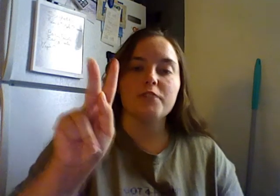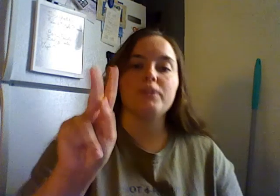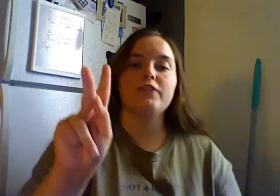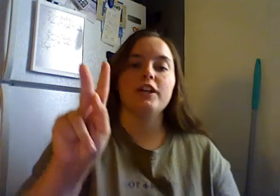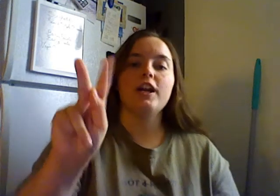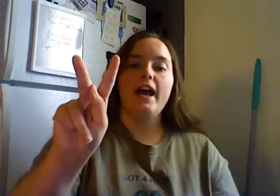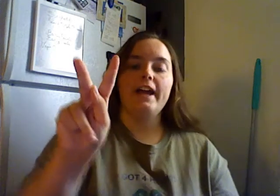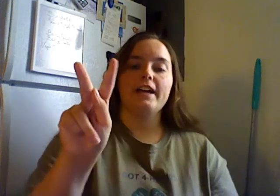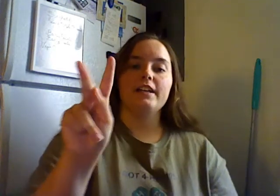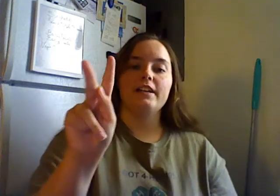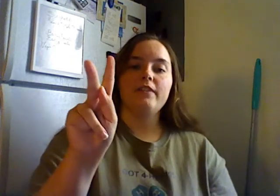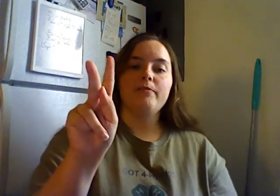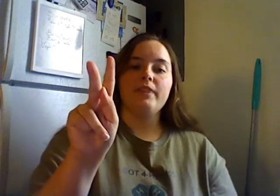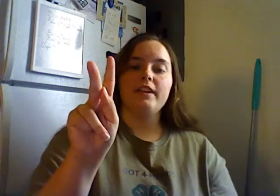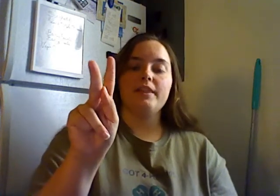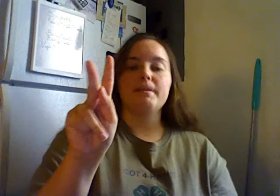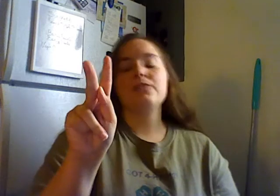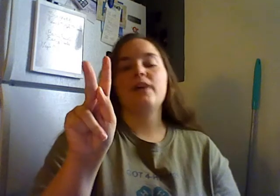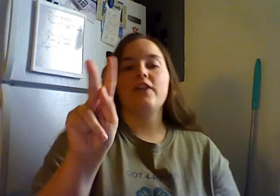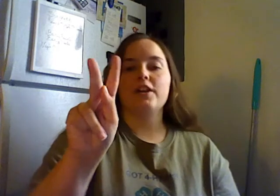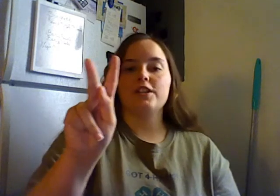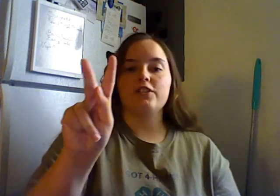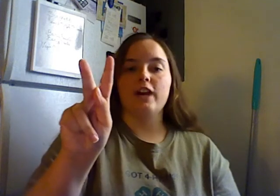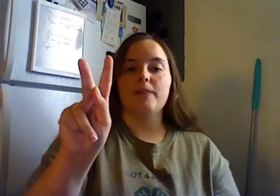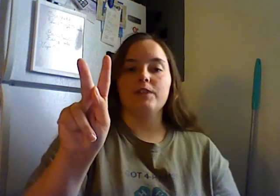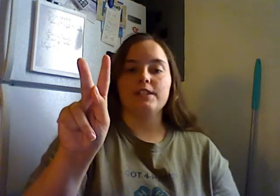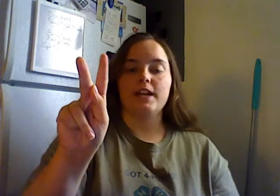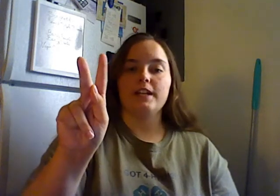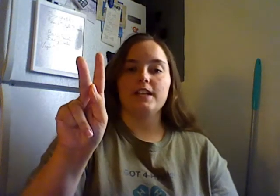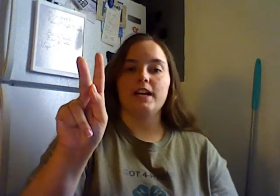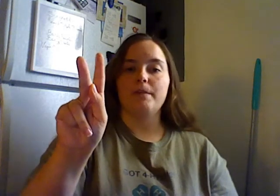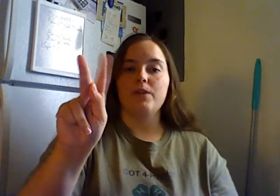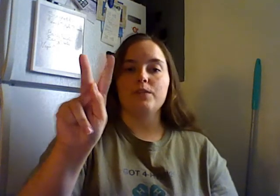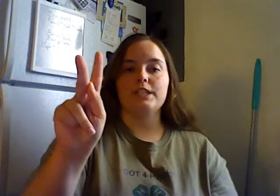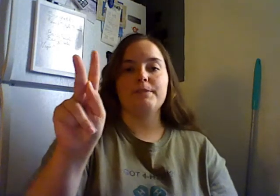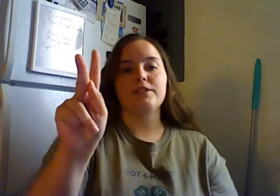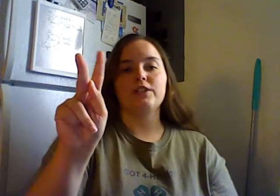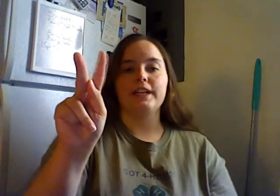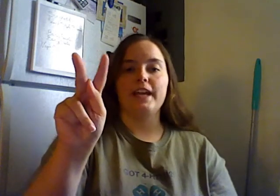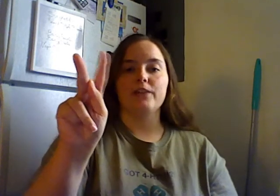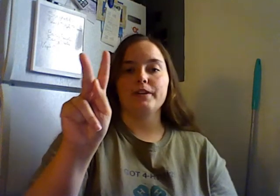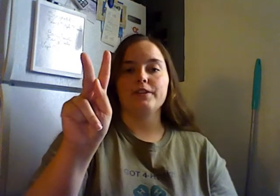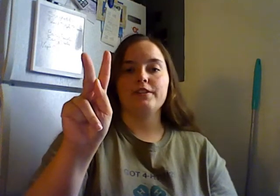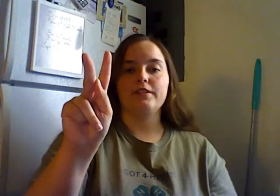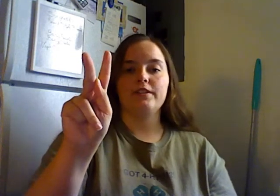finger. And the best way I've heard it described on signing time was it's supposed to look like kangaroo ears. K.